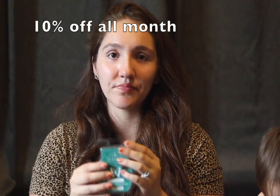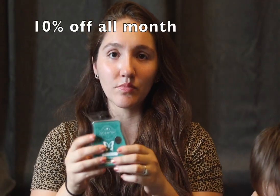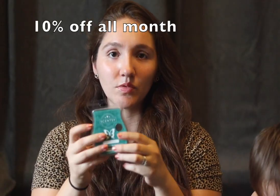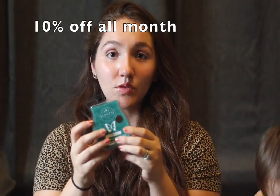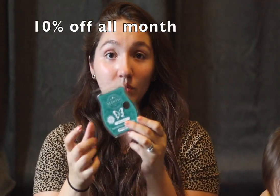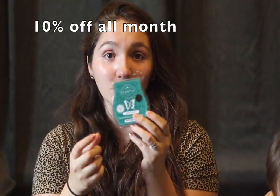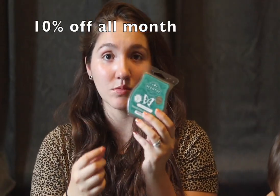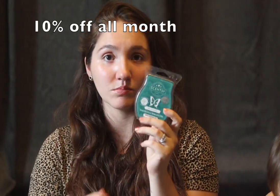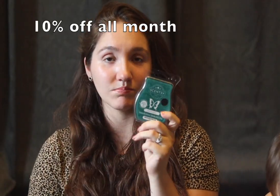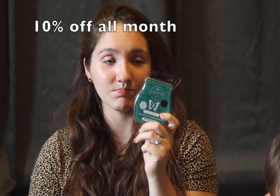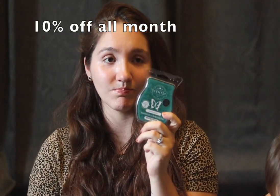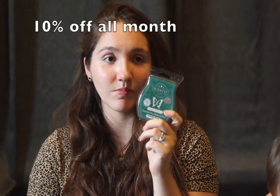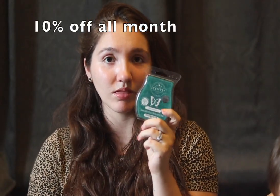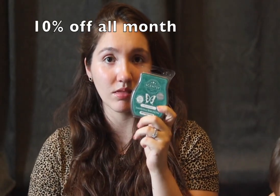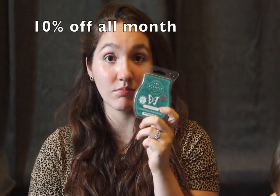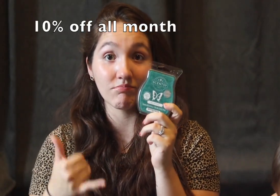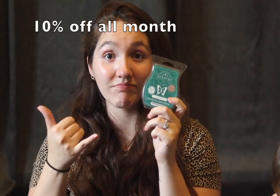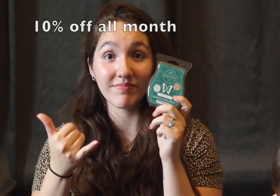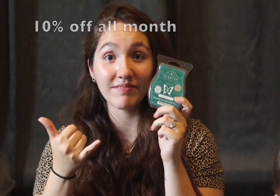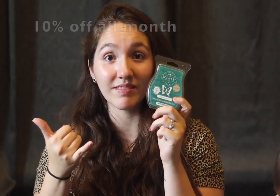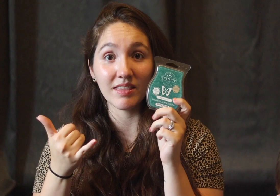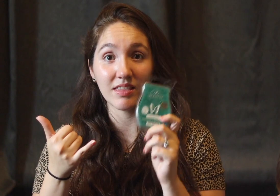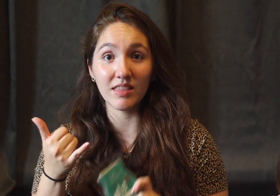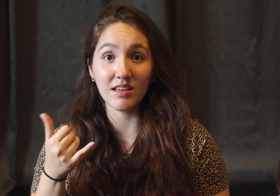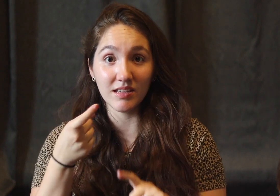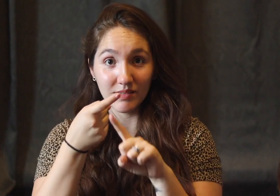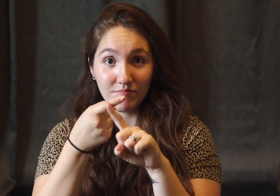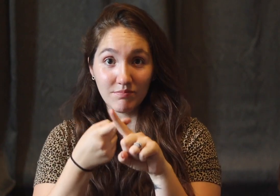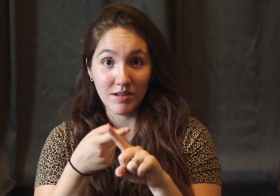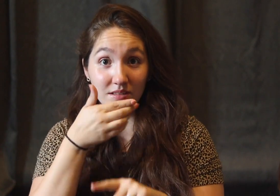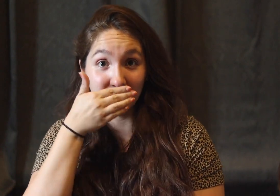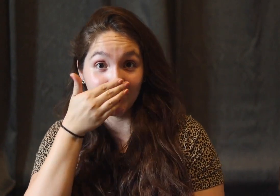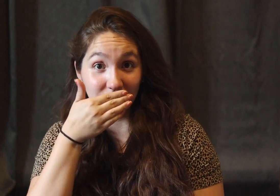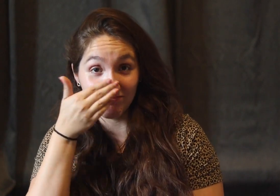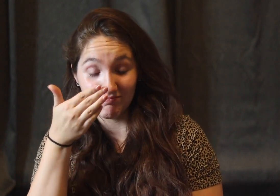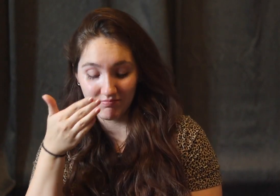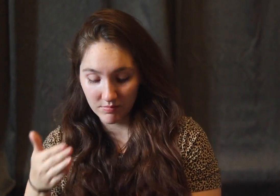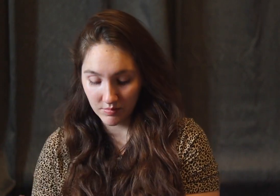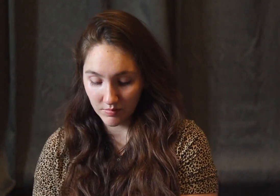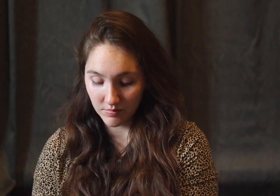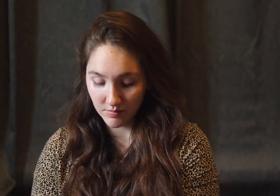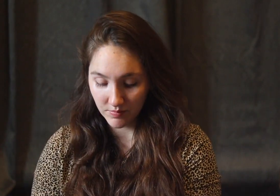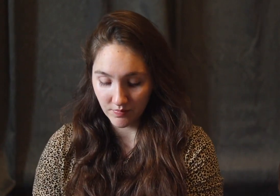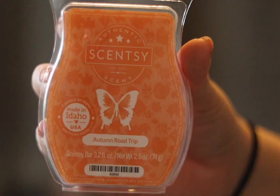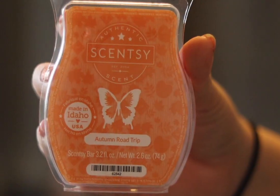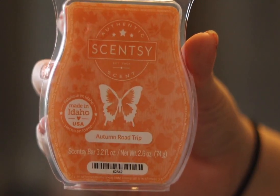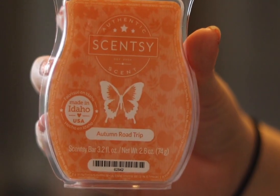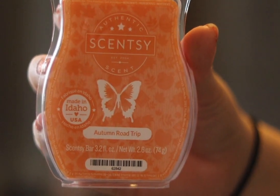Aloe Vera and Ivy is this month's scent of the month, and it is 10% off all month long.